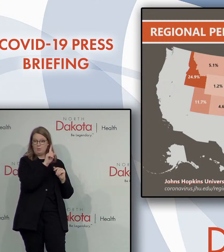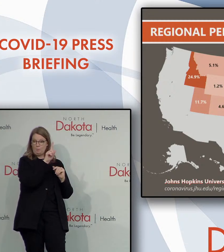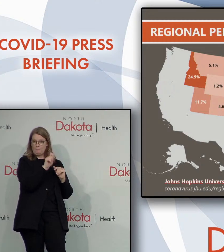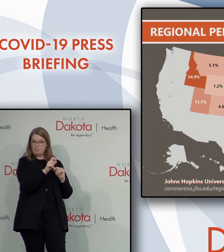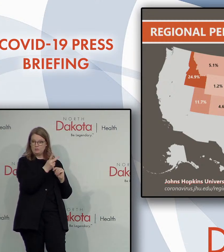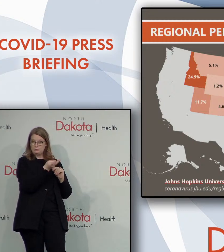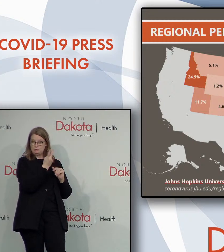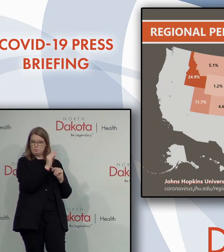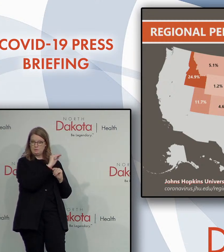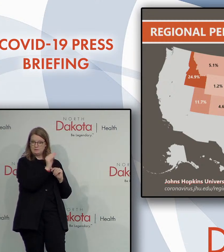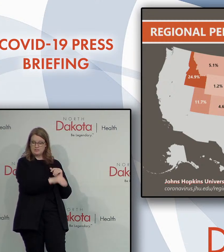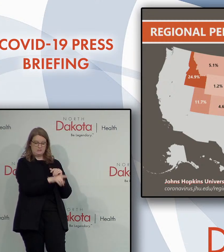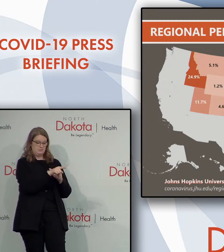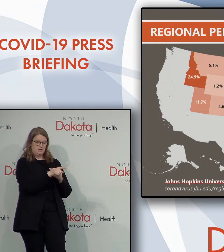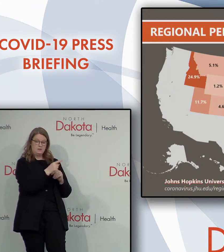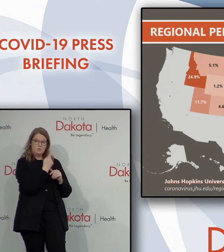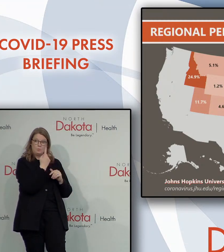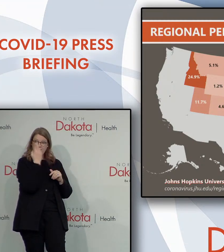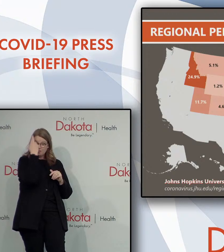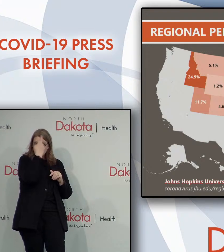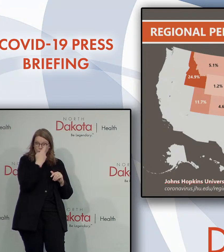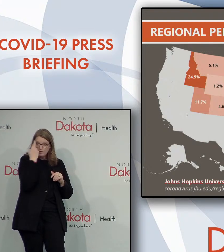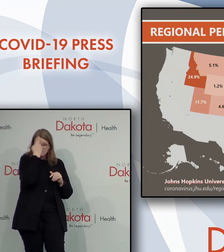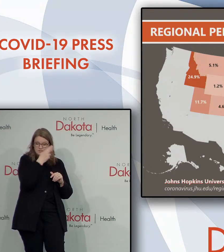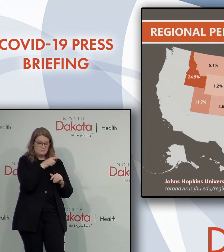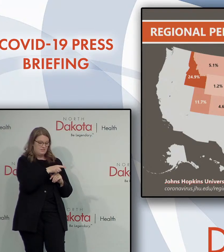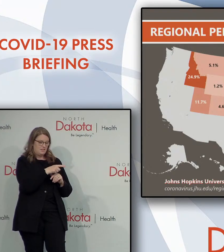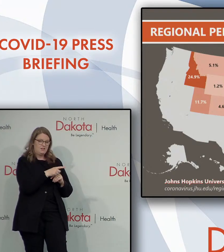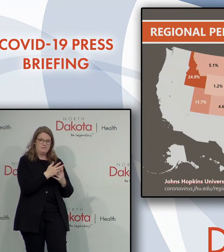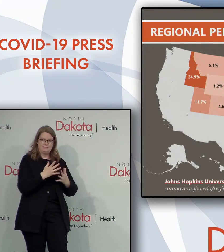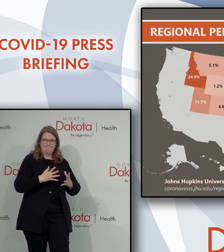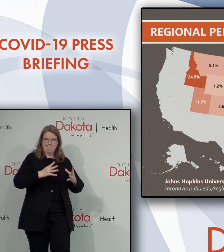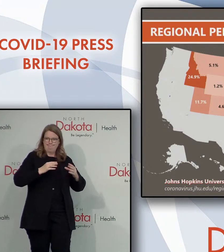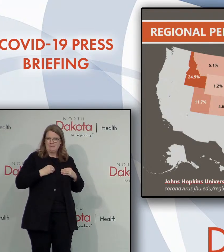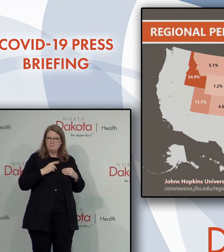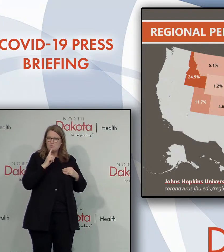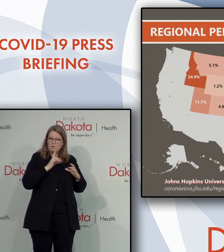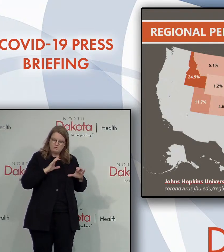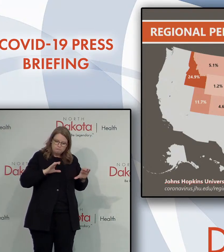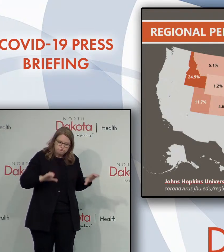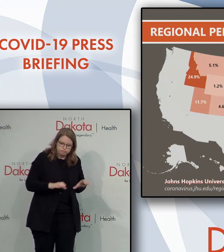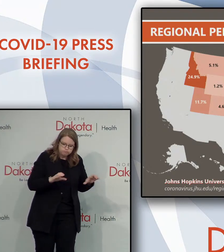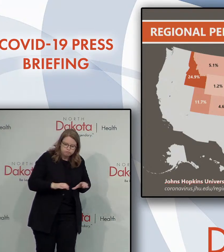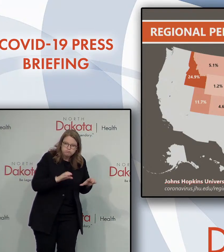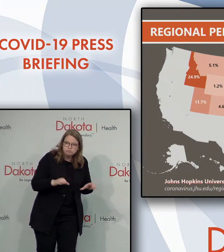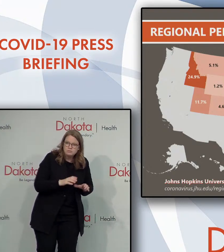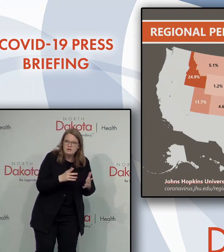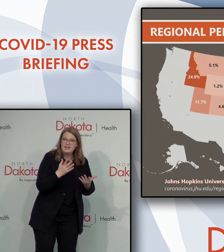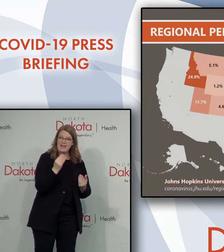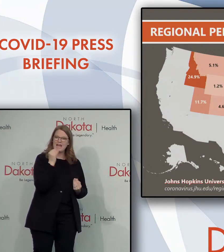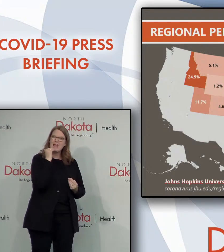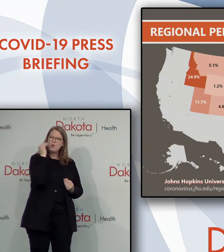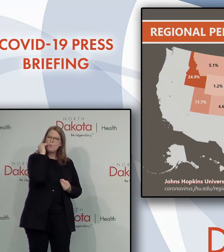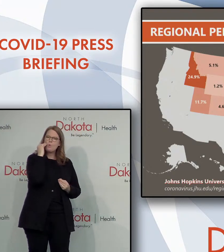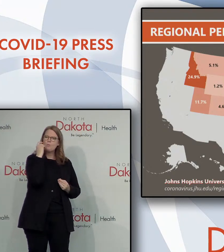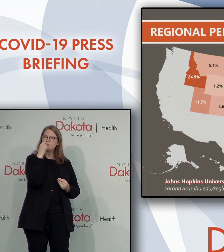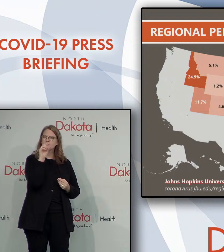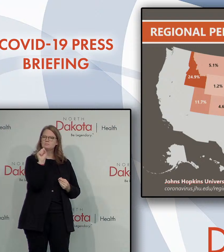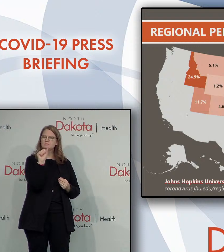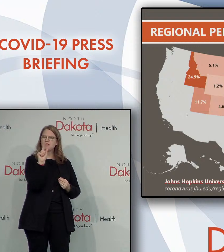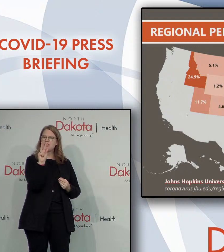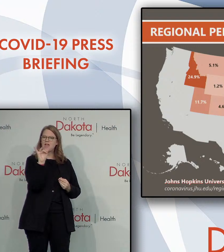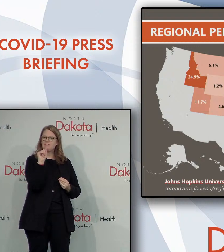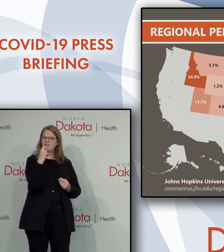1.2%, and part of the reason they've adopted a very aggressive at-home saliva test, and